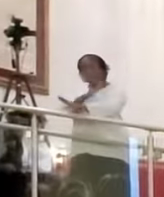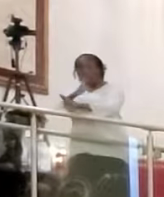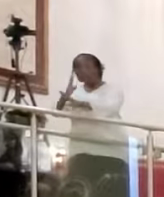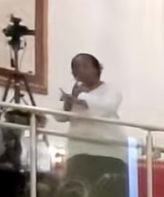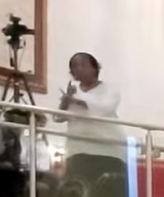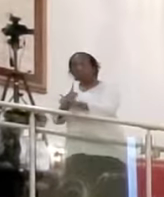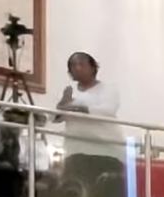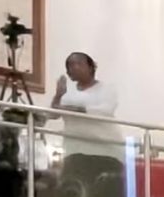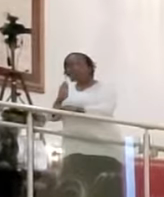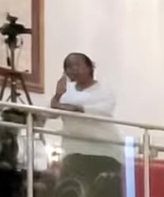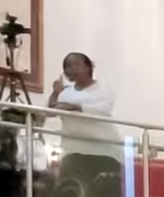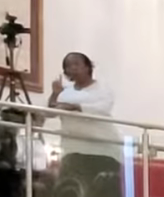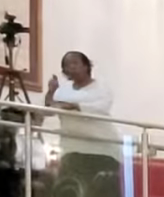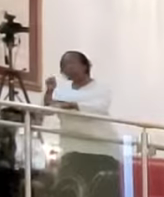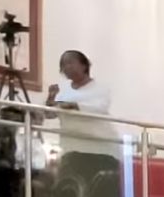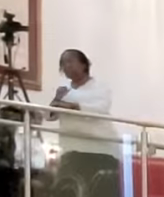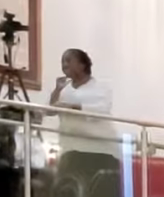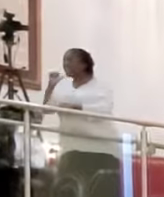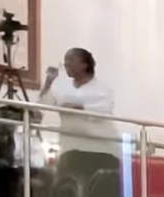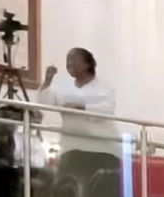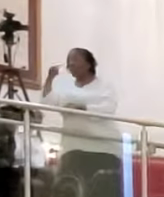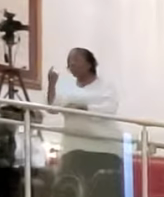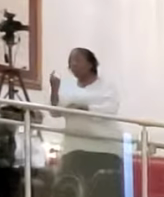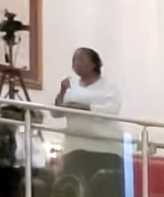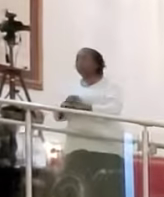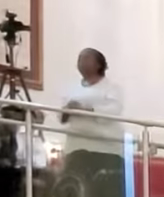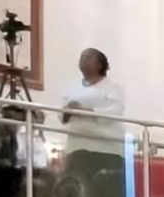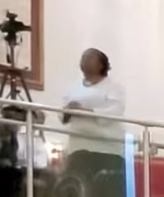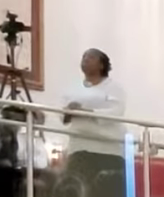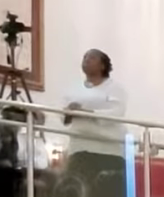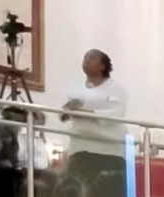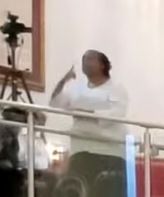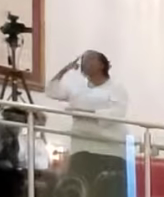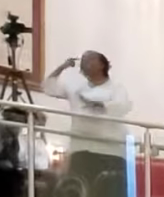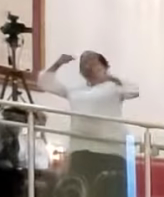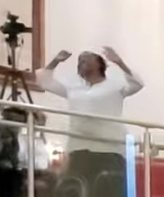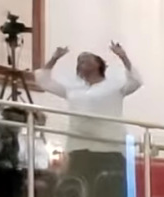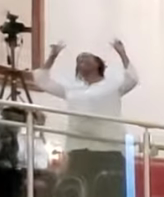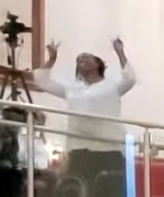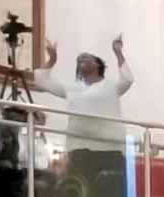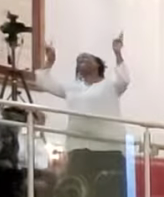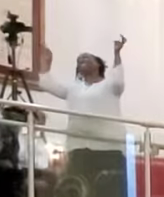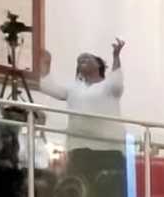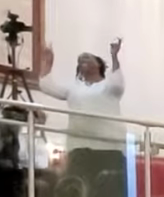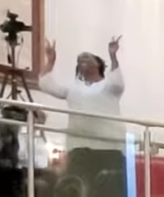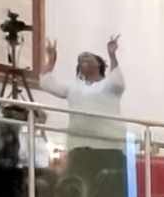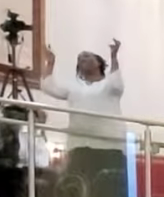because not only of the content, but also because of the title of the book,